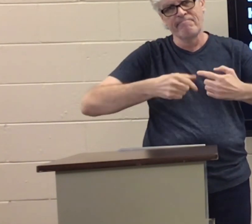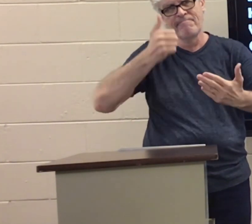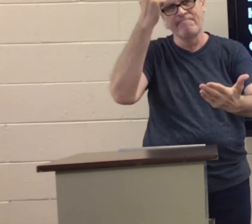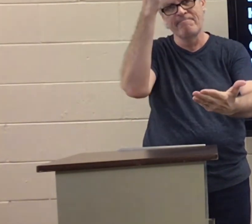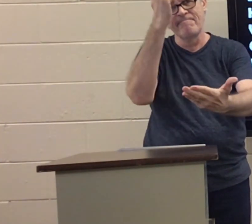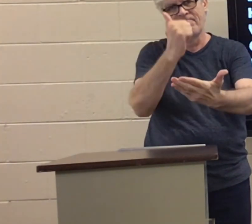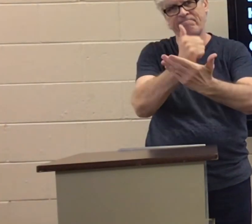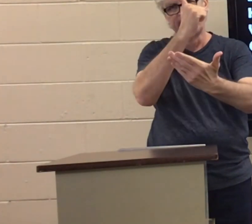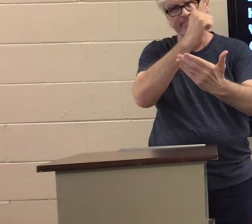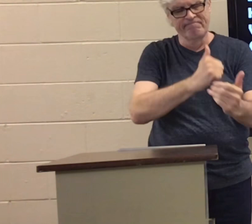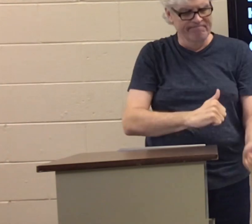Amen.